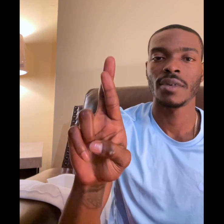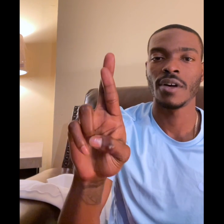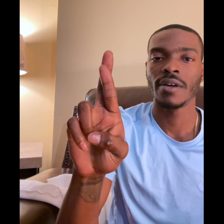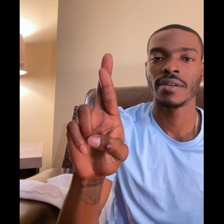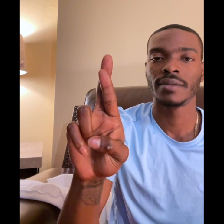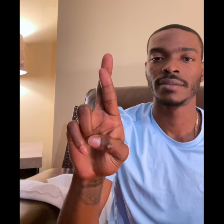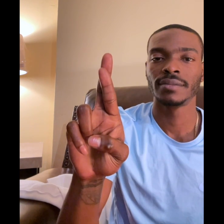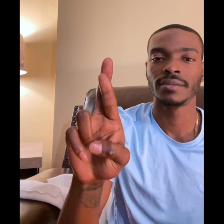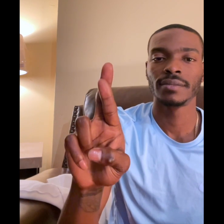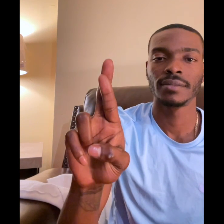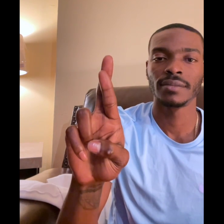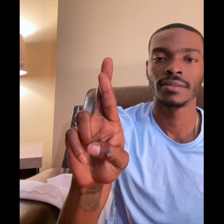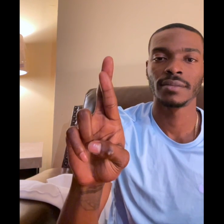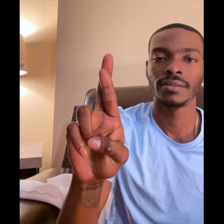R.